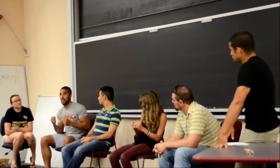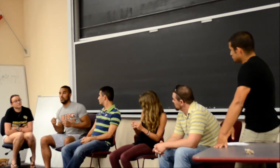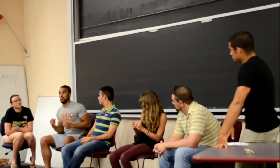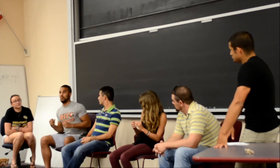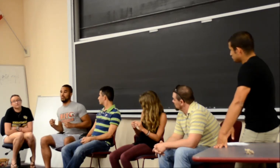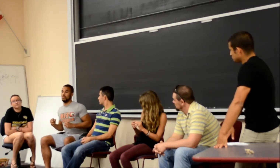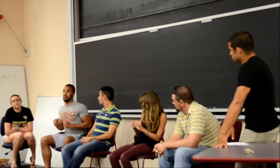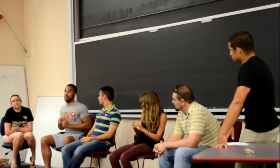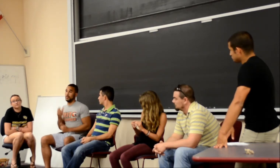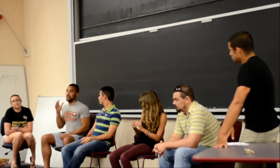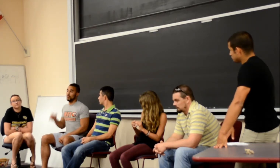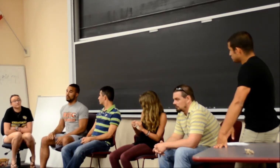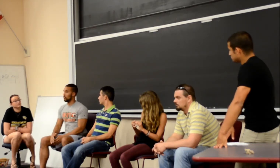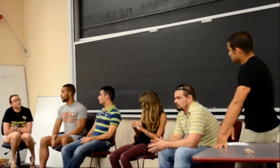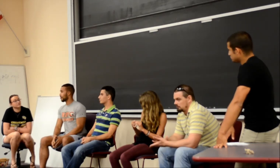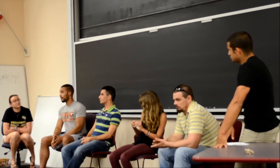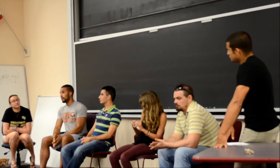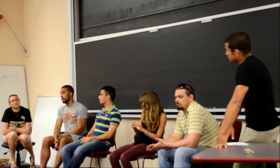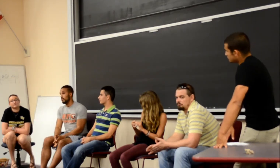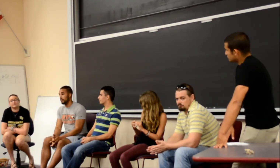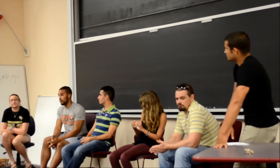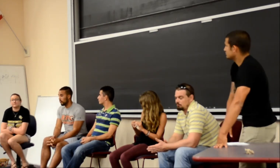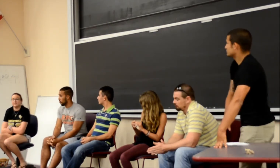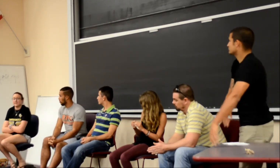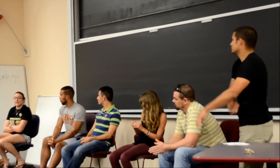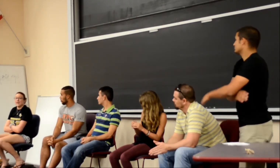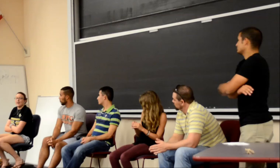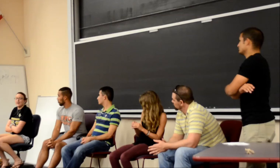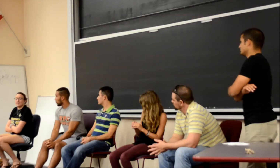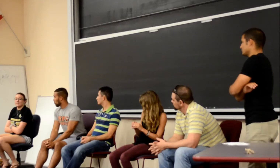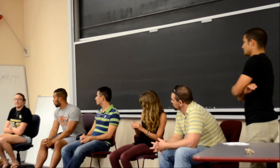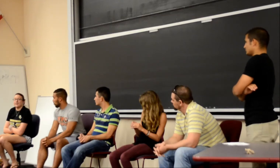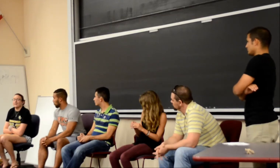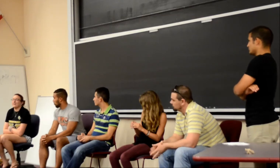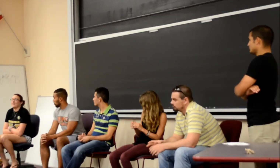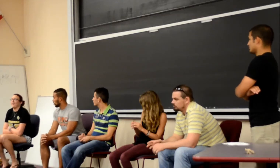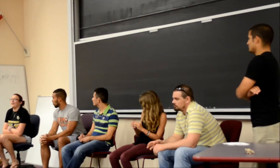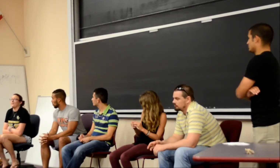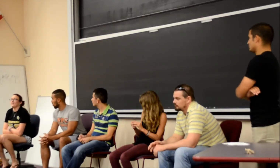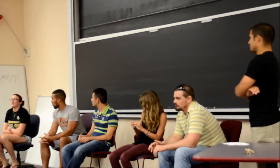Yeah, they signed with me. So yeah.